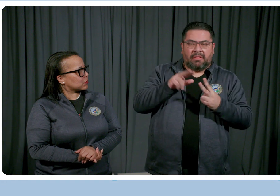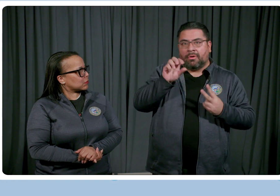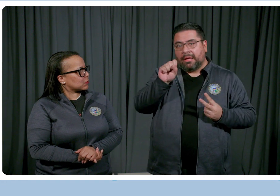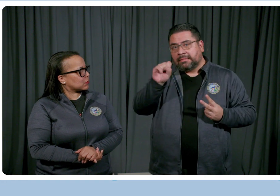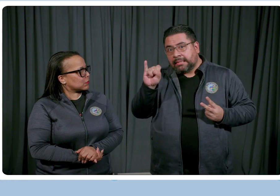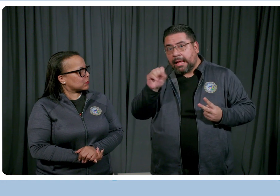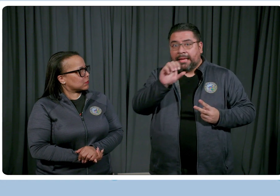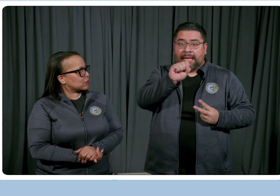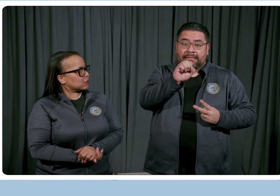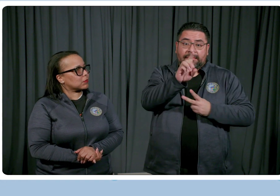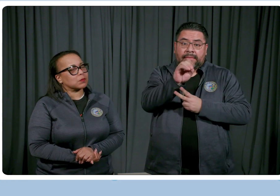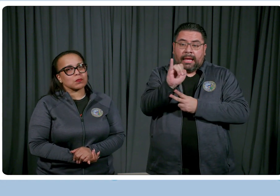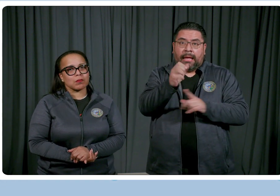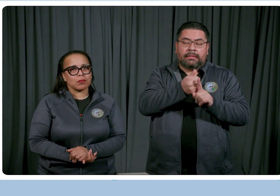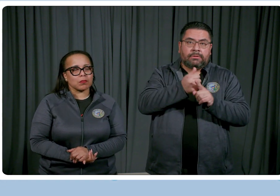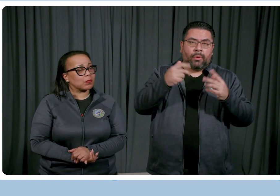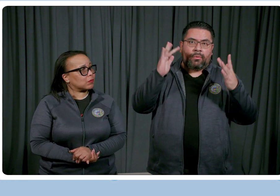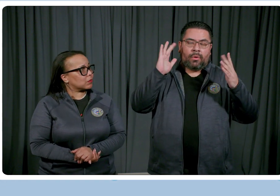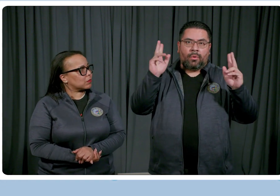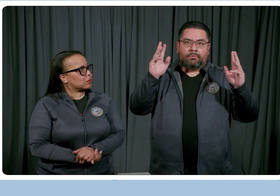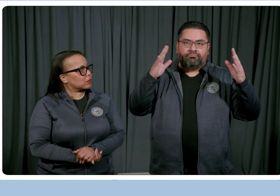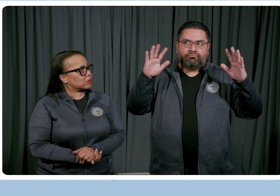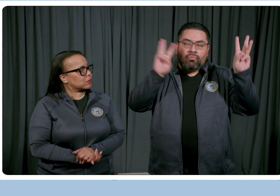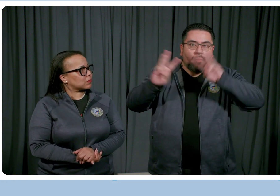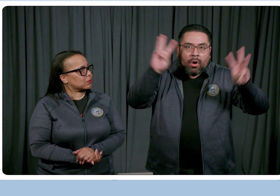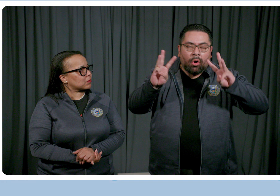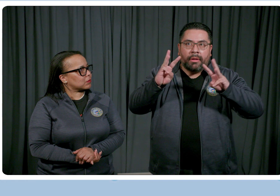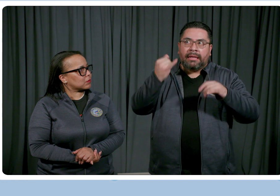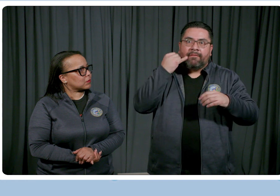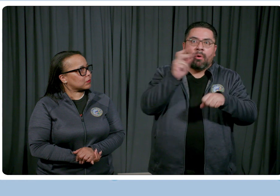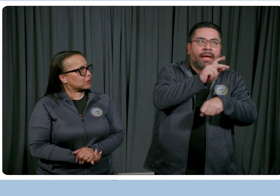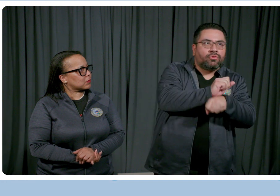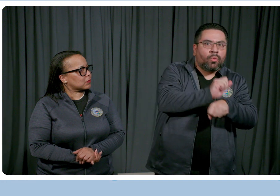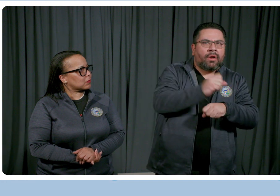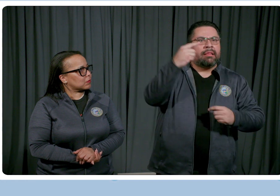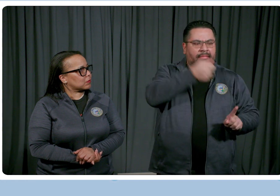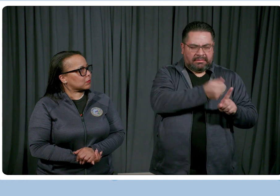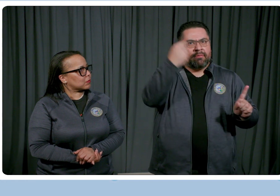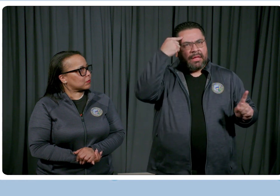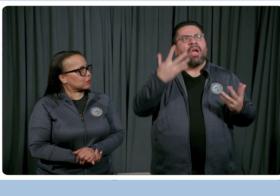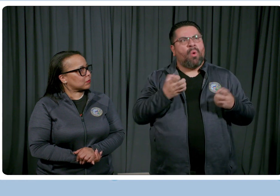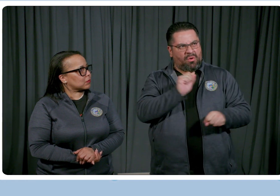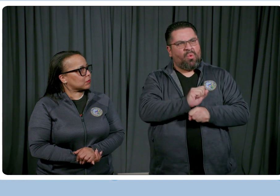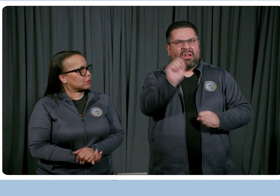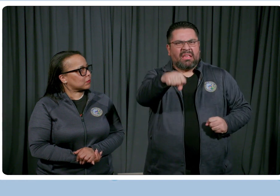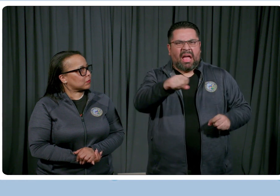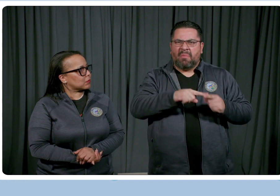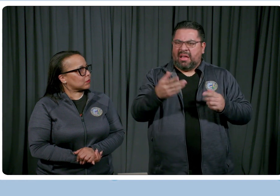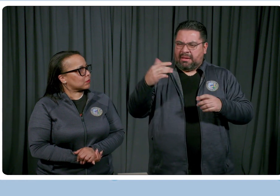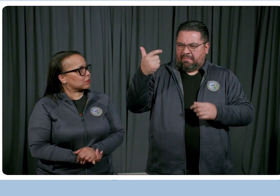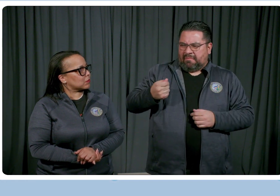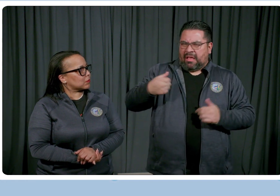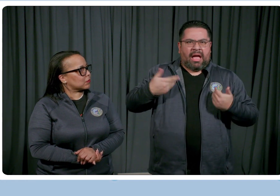who gets SSI or SSDI, and they are so afraid to go back to work, thinking that, you know what, I want to work, but the last thing I want to